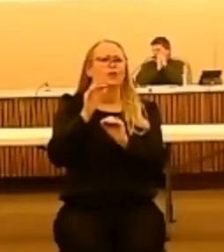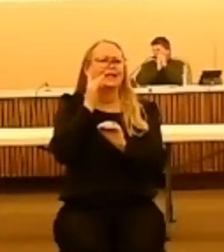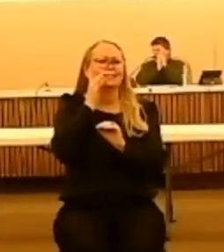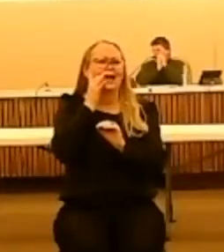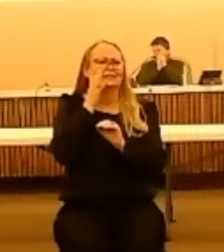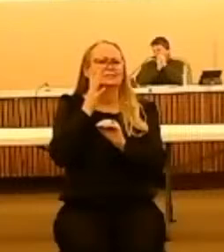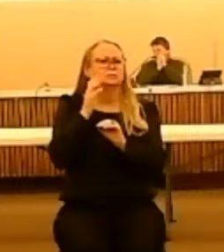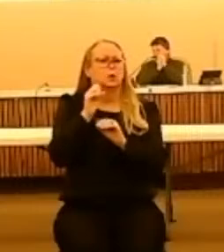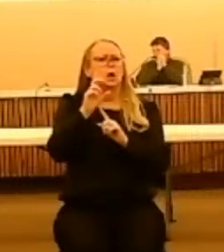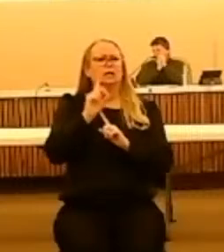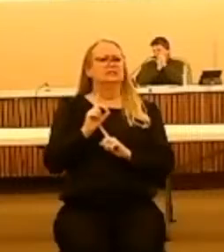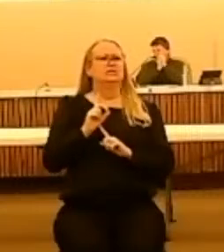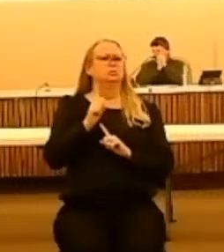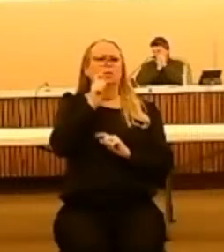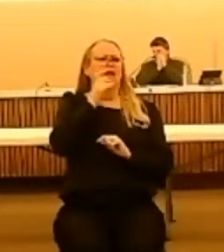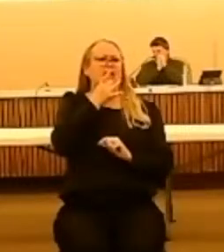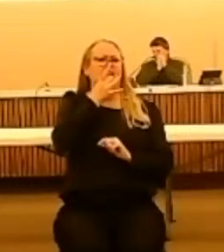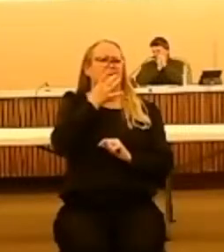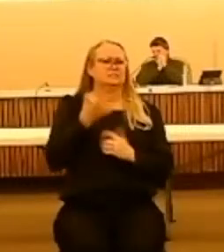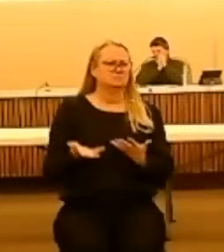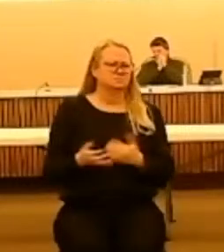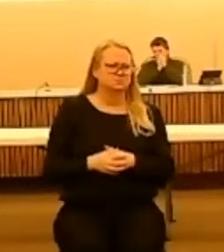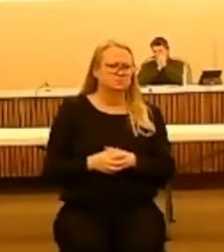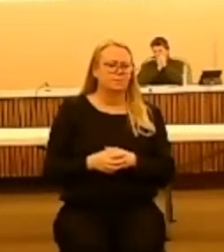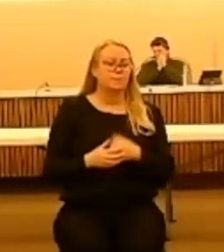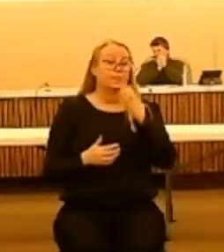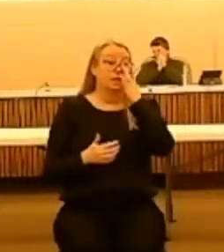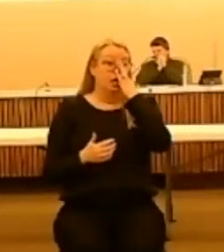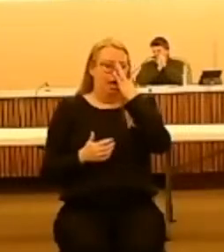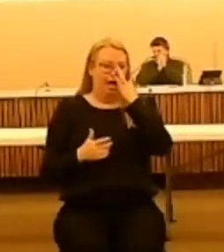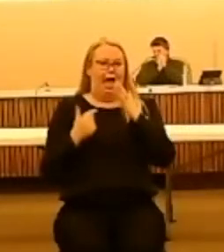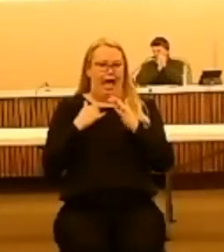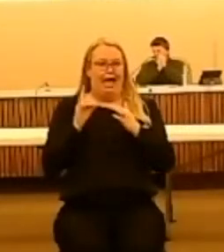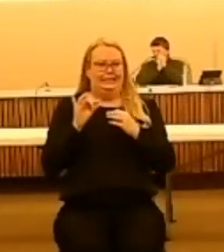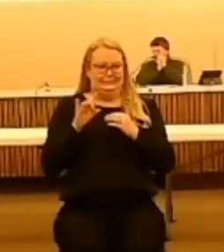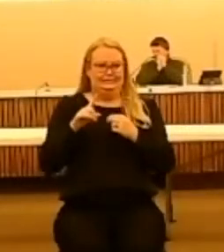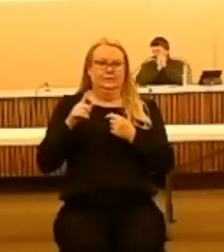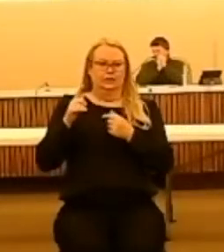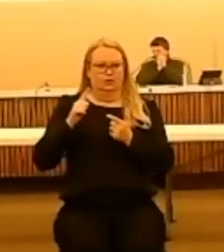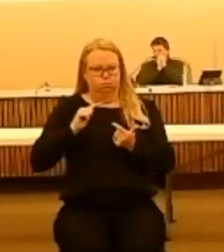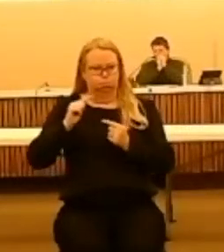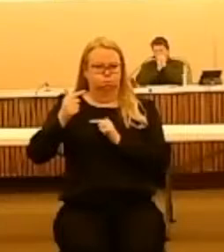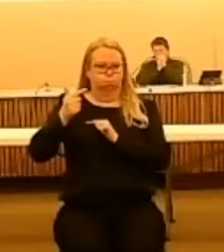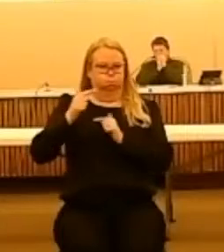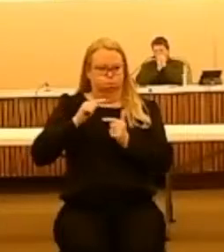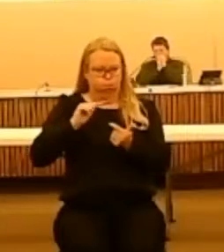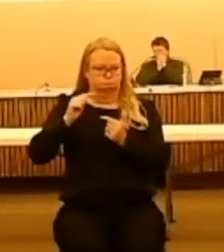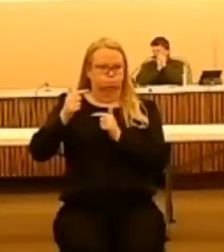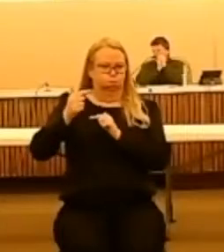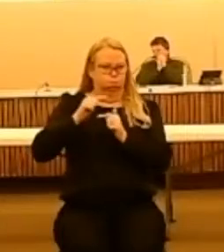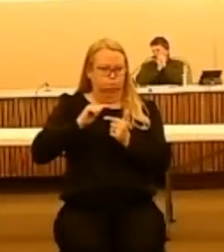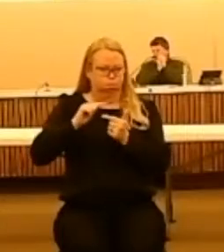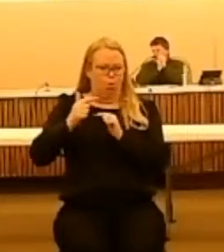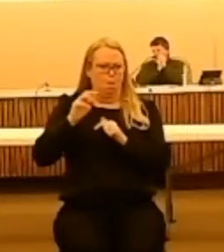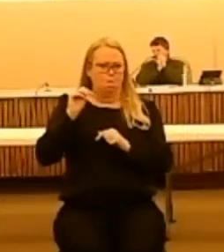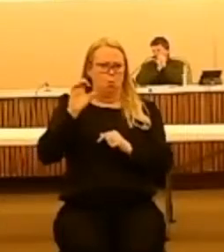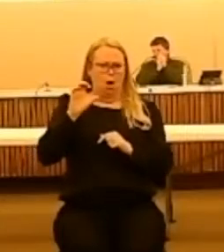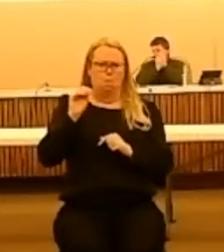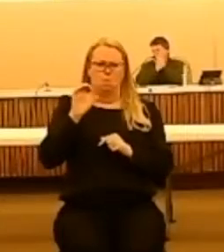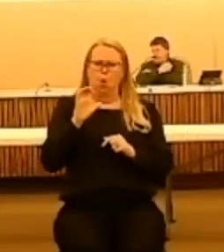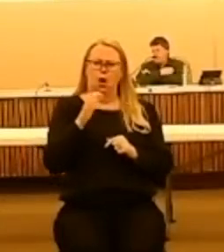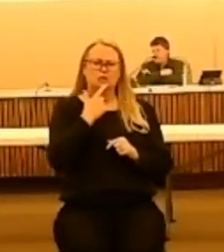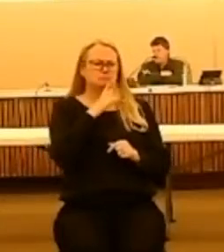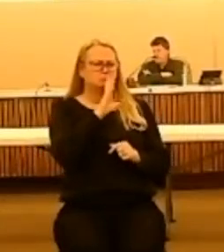mitigation. I've argued with them at length. They are insistent that it does